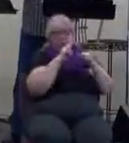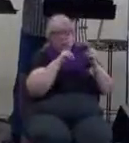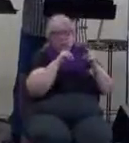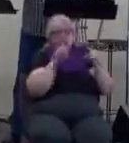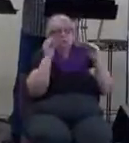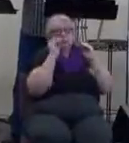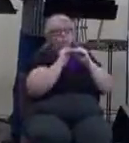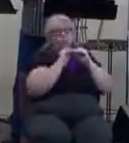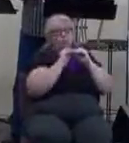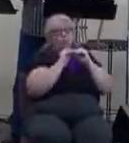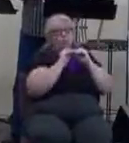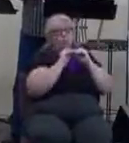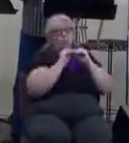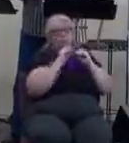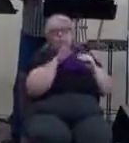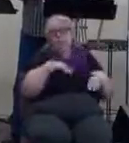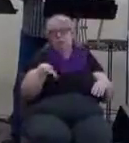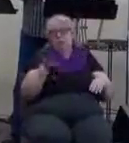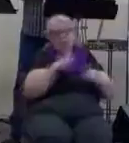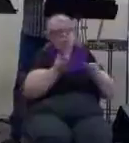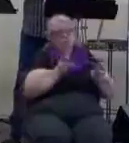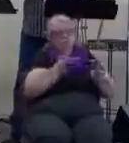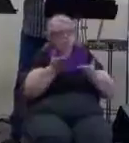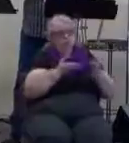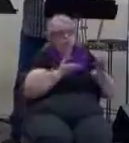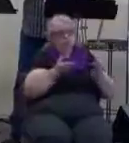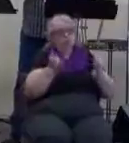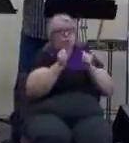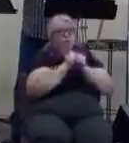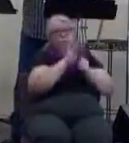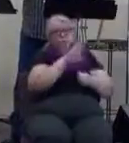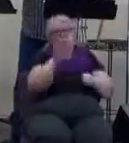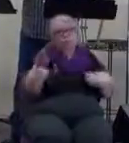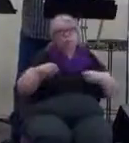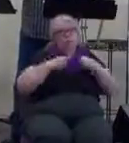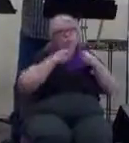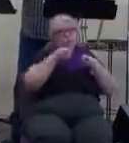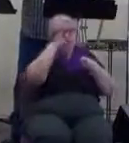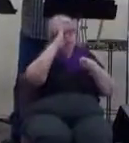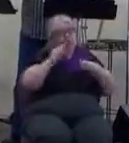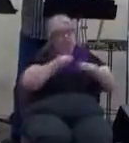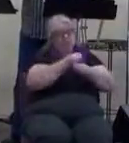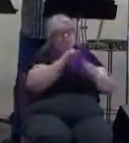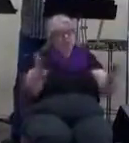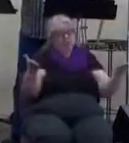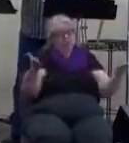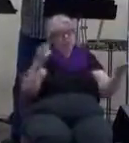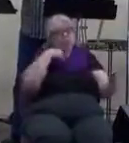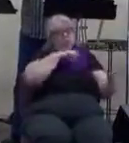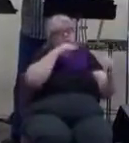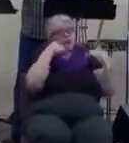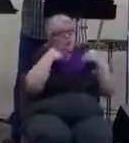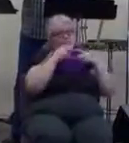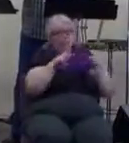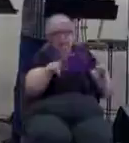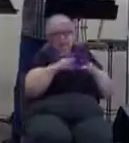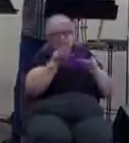with your gifting he's given you. And we've got so many positions to fill, places to